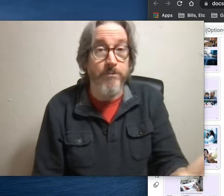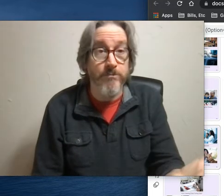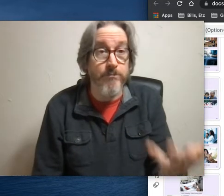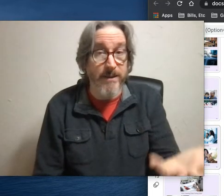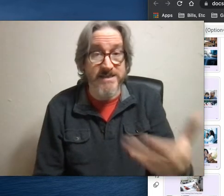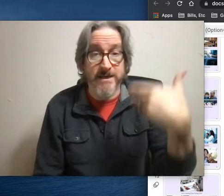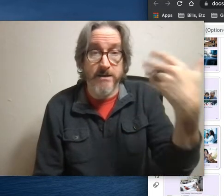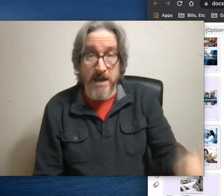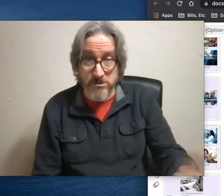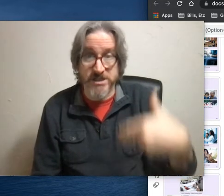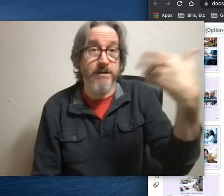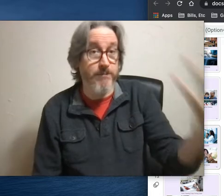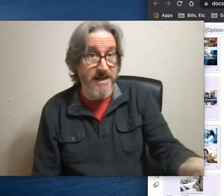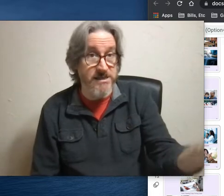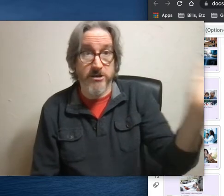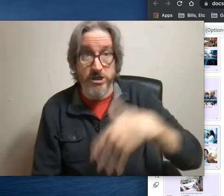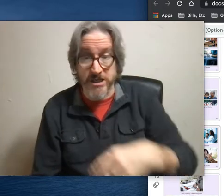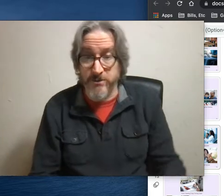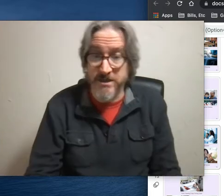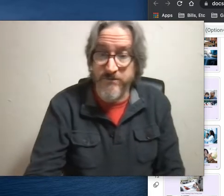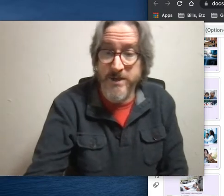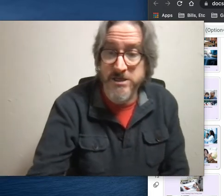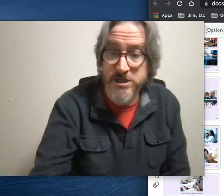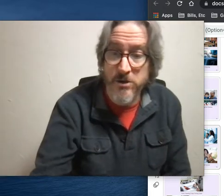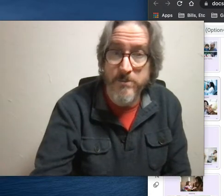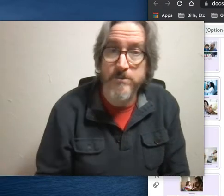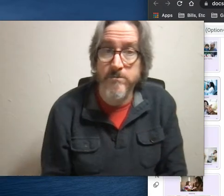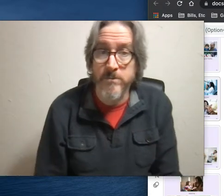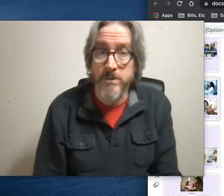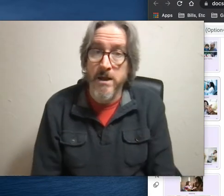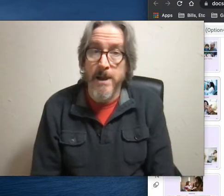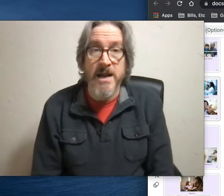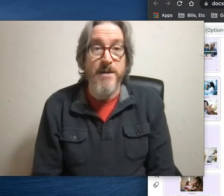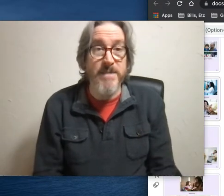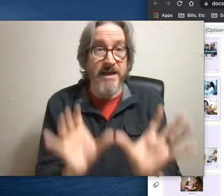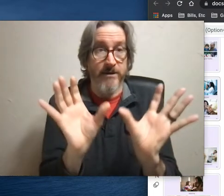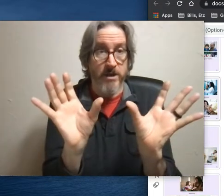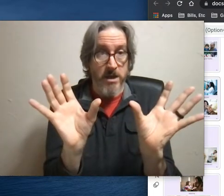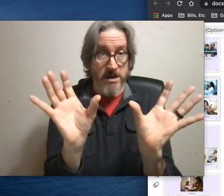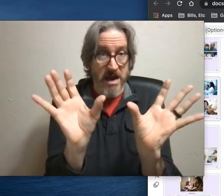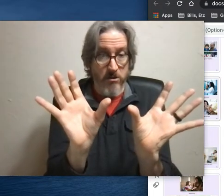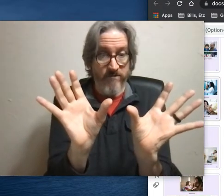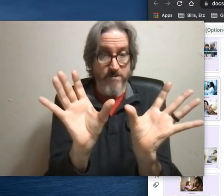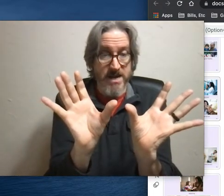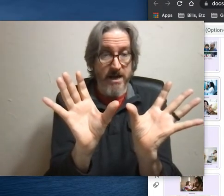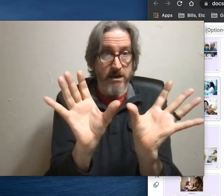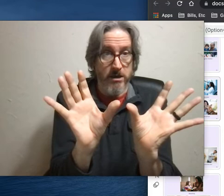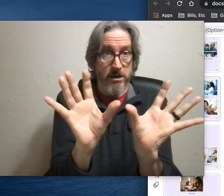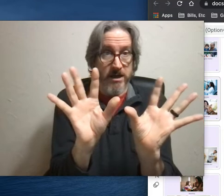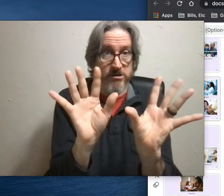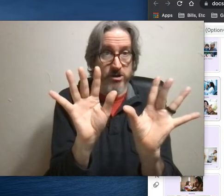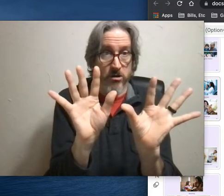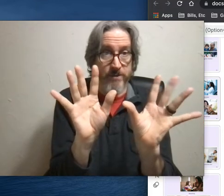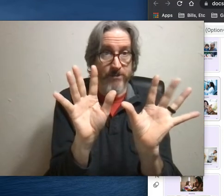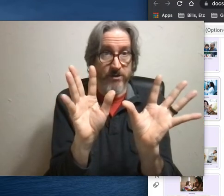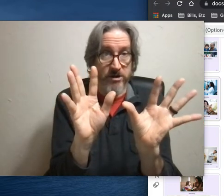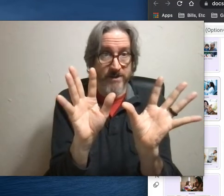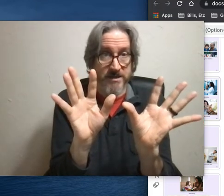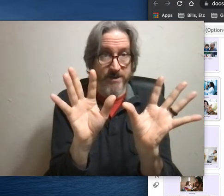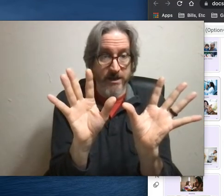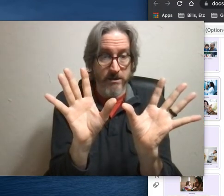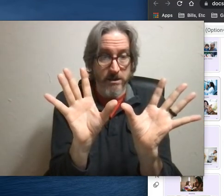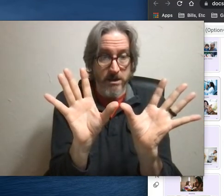Again, babysitting, house sitting, pet sitting, just like we did a few minutes ago. Meeting. Now, for meeting, here's all the people